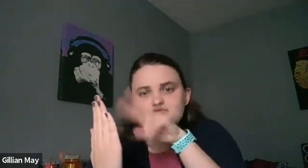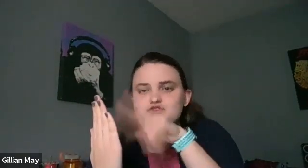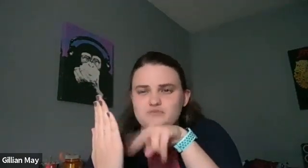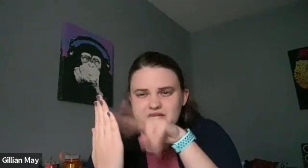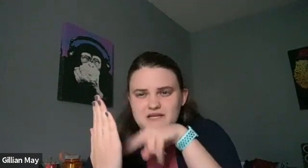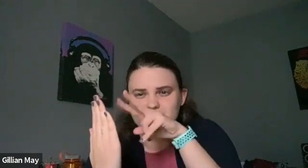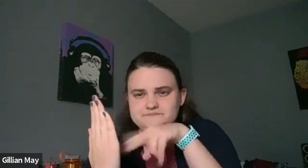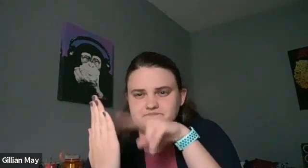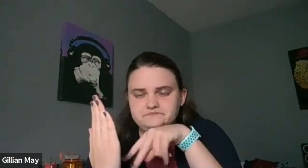So reading.